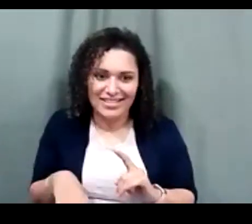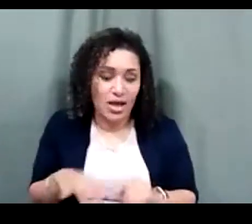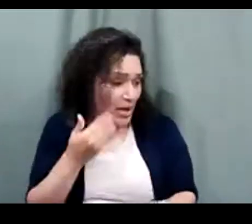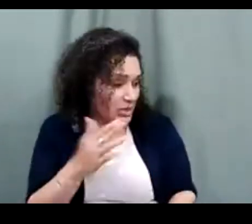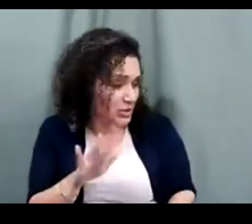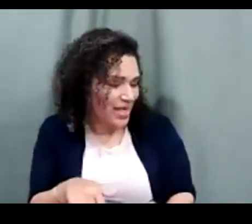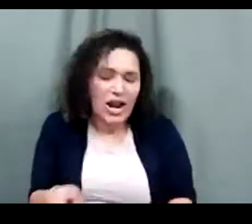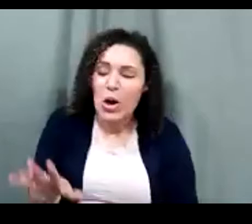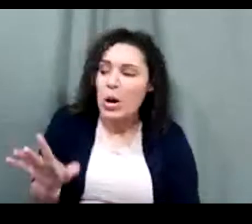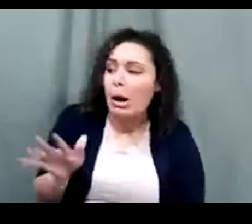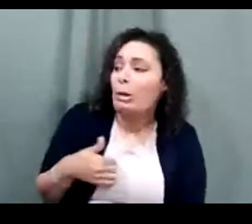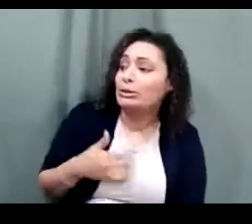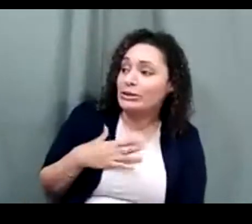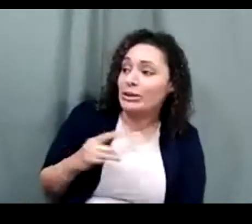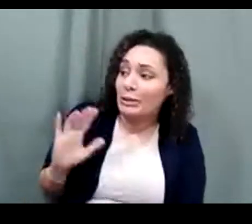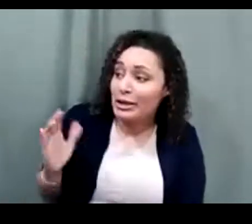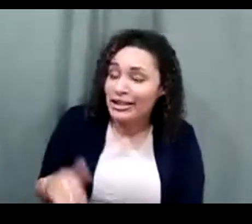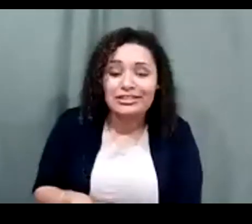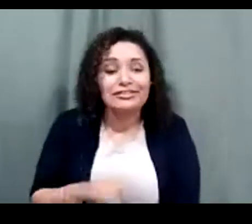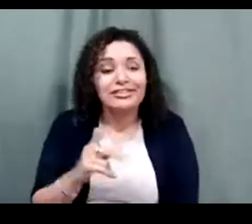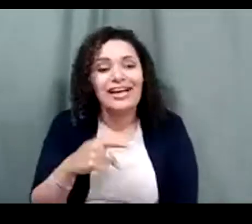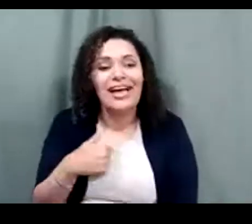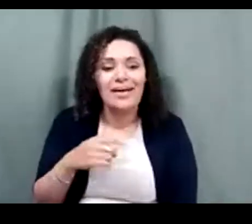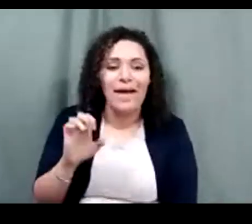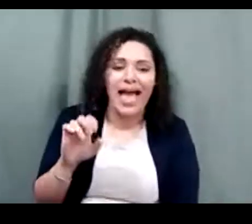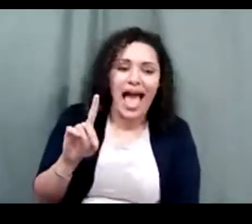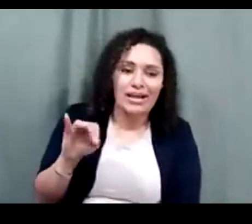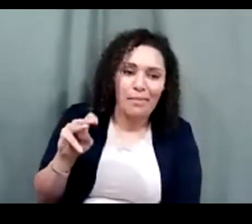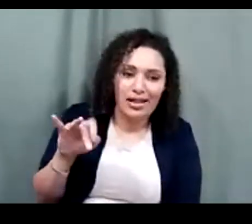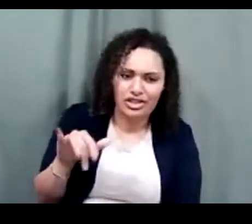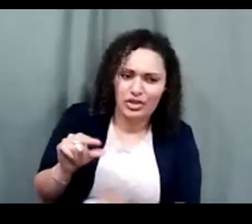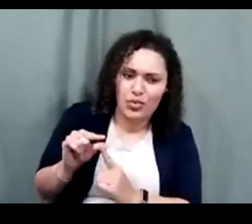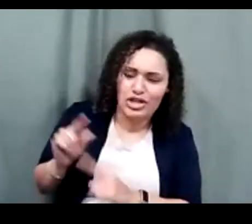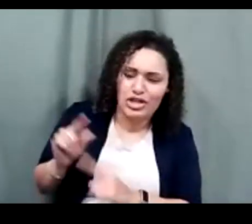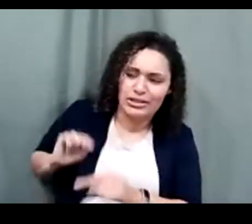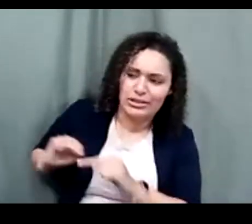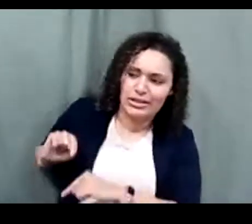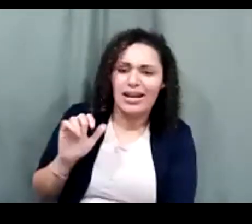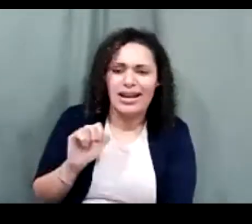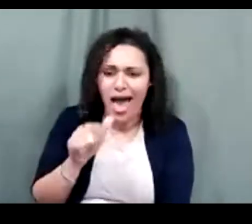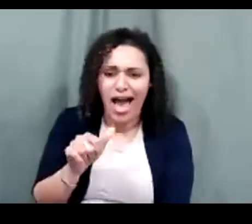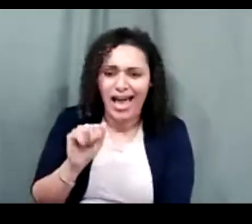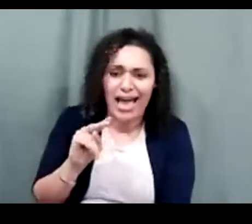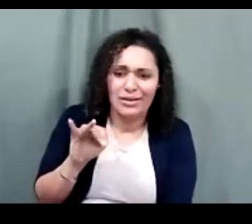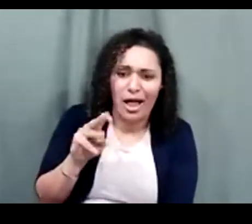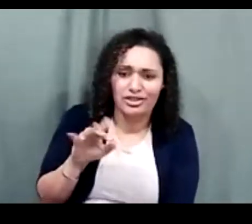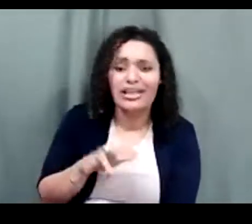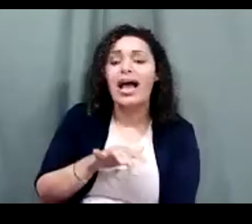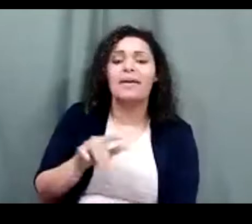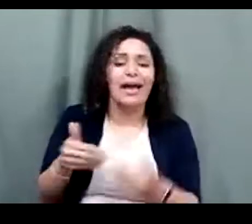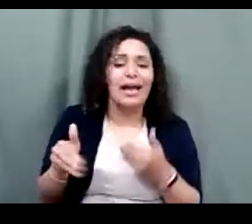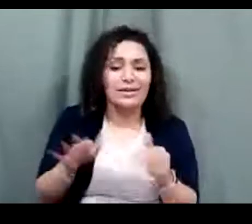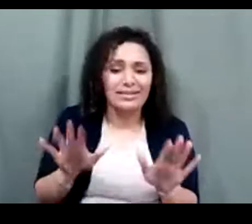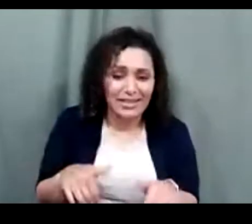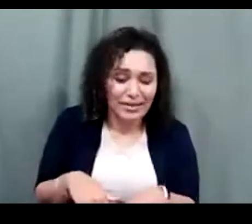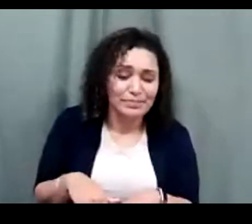etymologies, or etymologies, whatever it is. Yeah, not end. If you think of like a Granny Smith apple, like